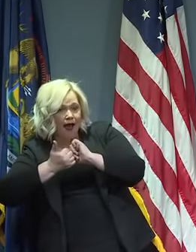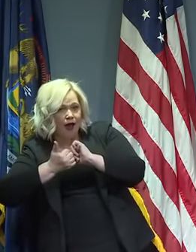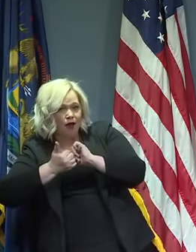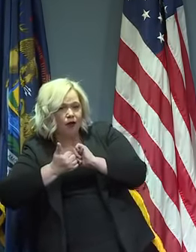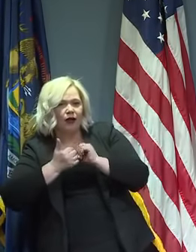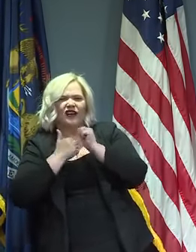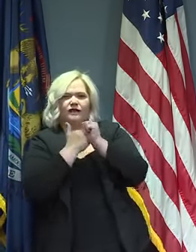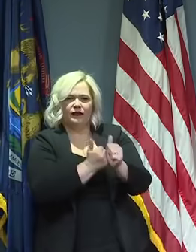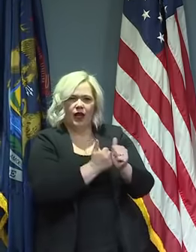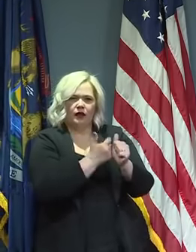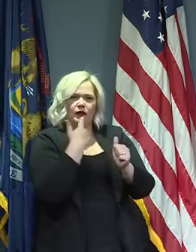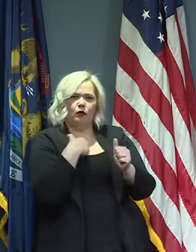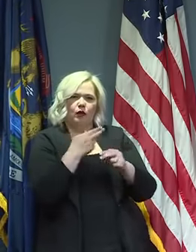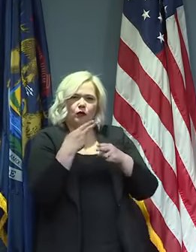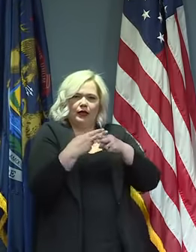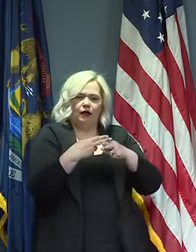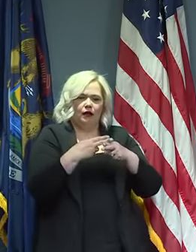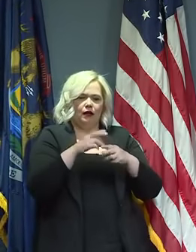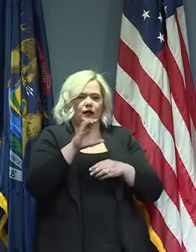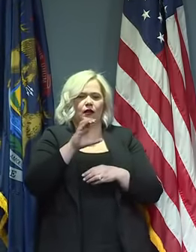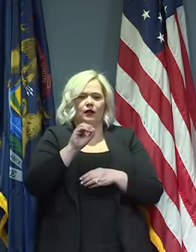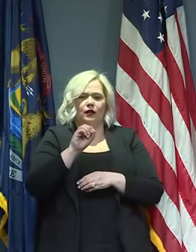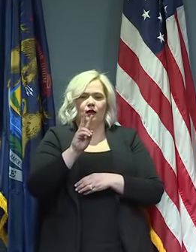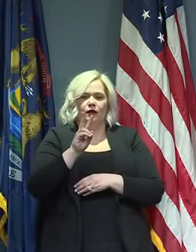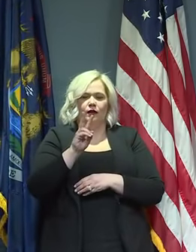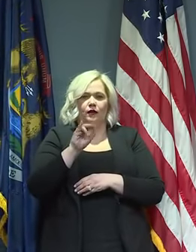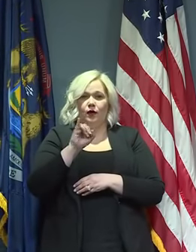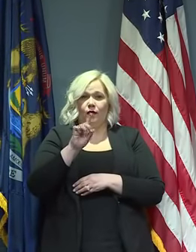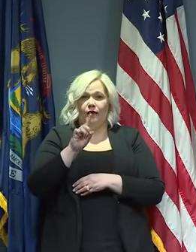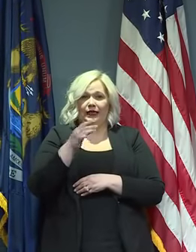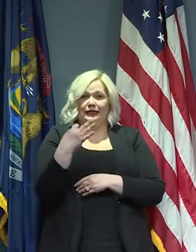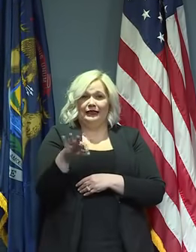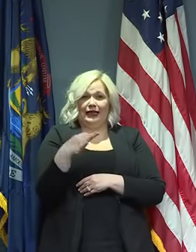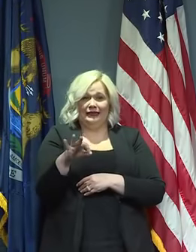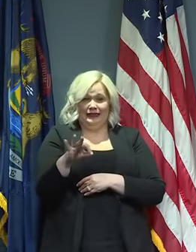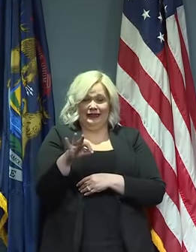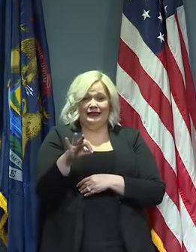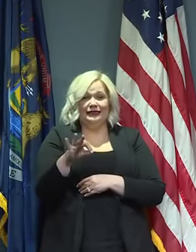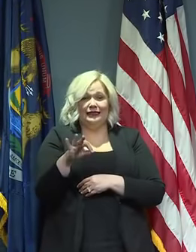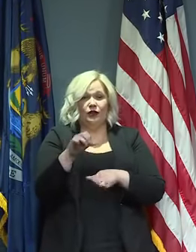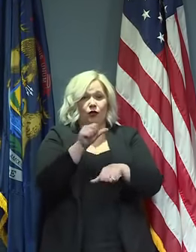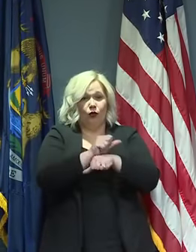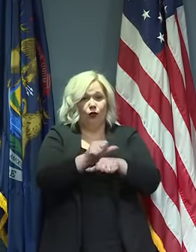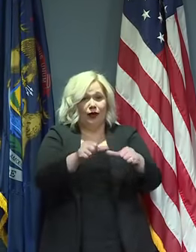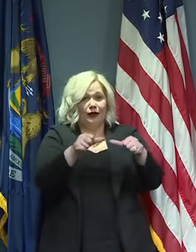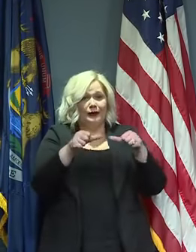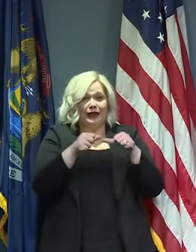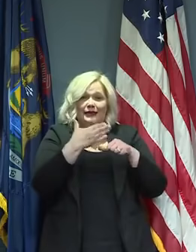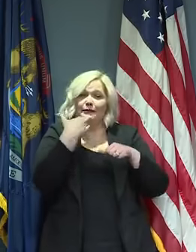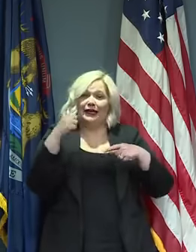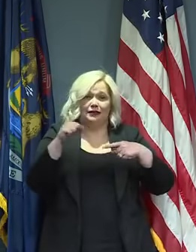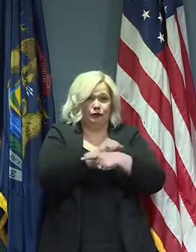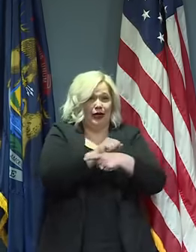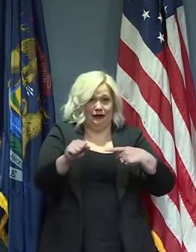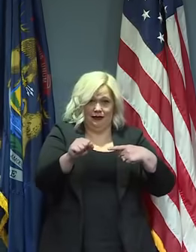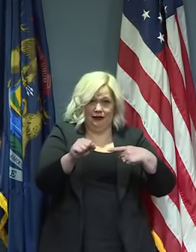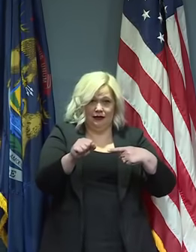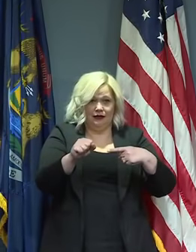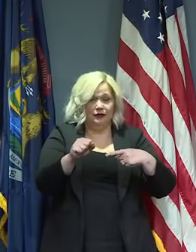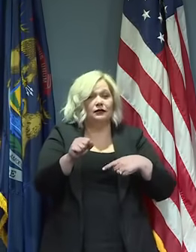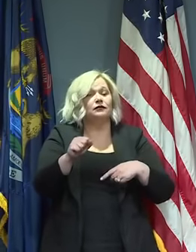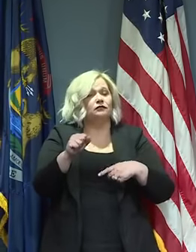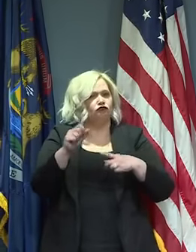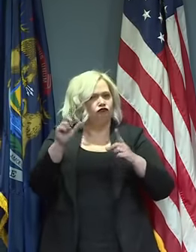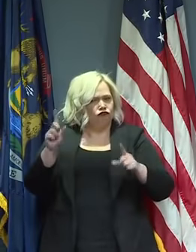we refer to as COVID-19 workplace best practices. And we have been working hard in recent